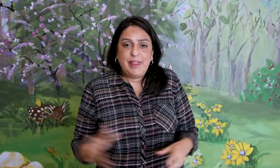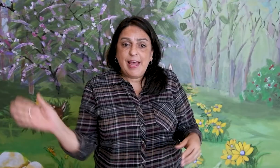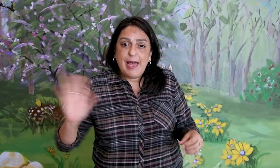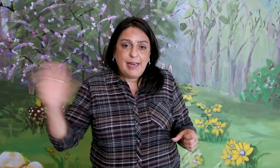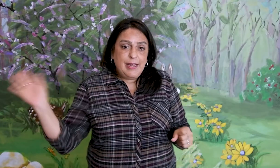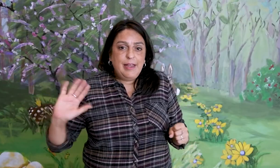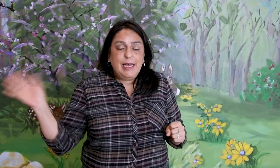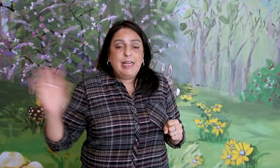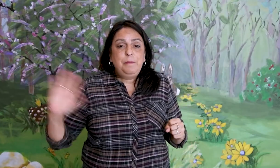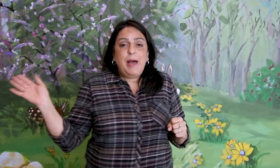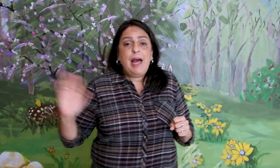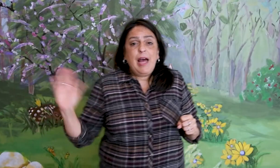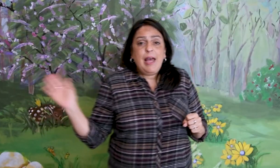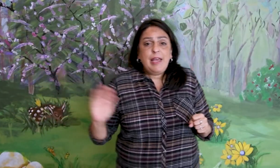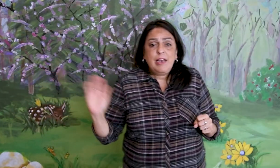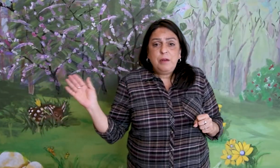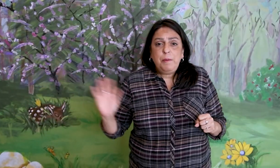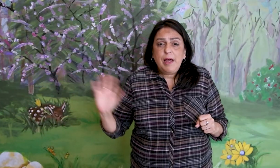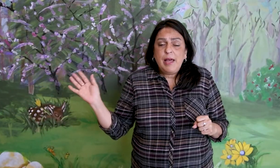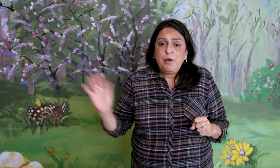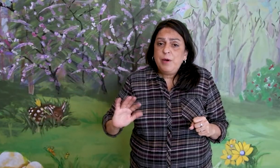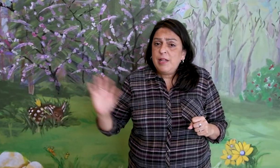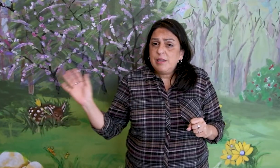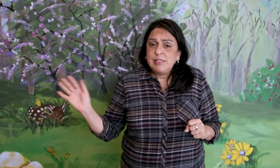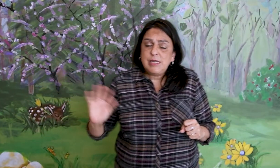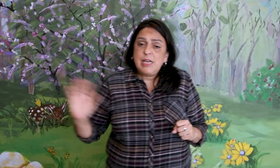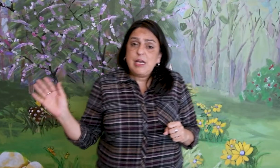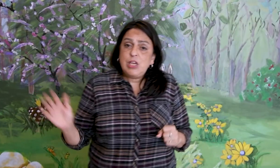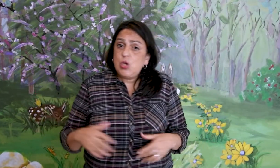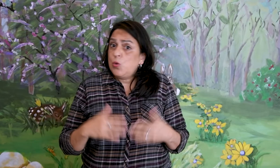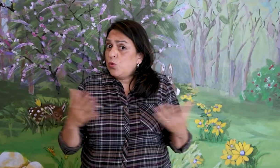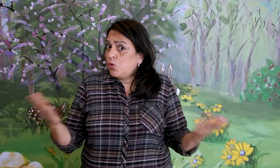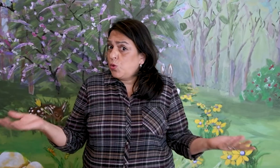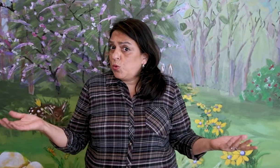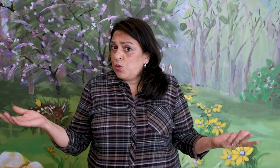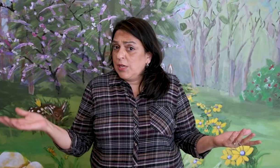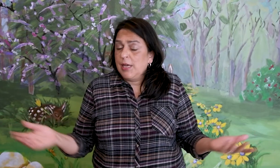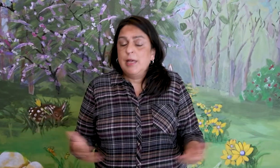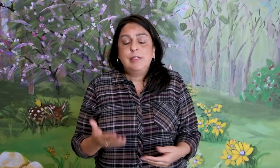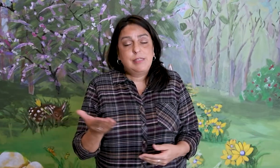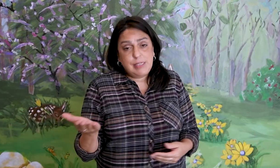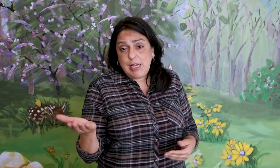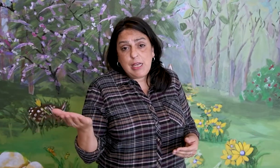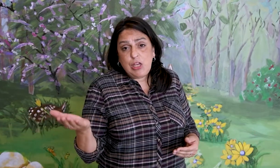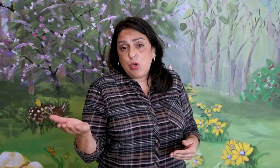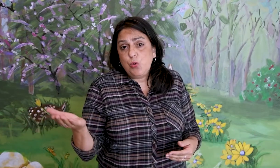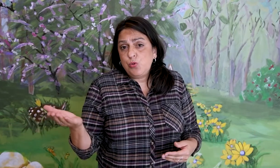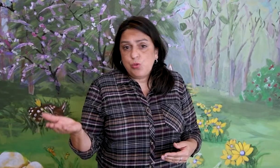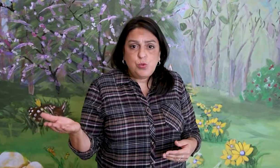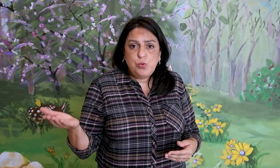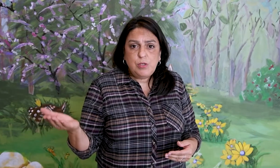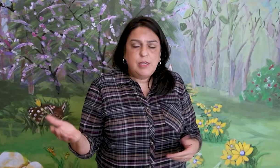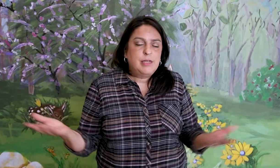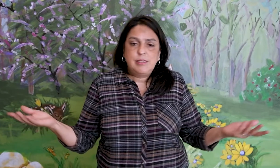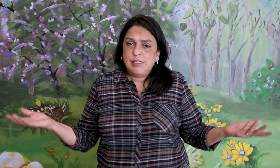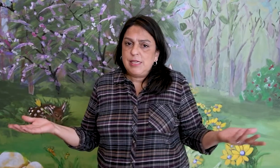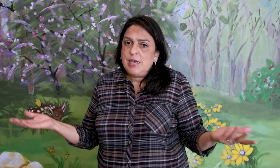that, goodbye, goodbye. We'll see you soon. See you soon. See